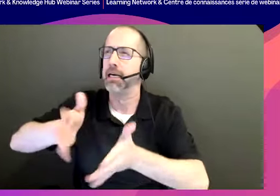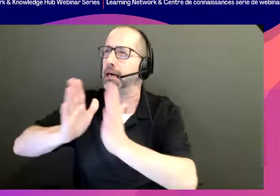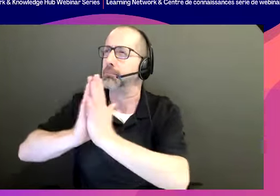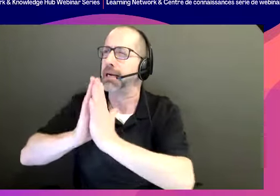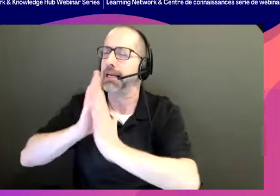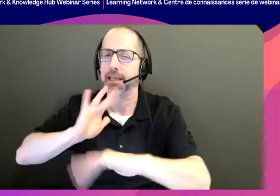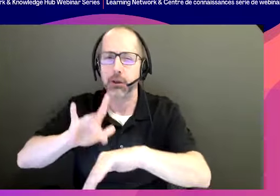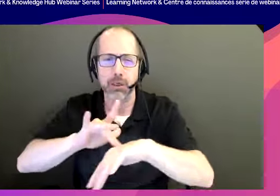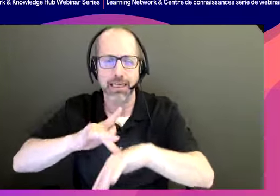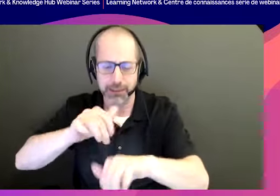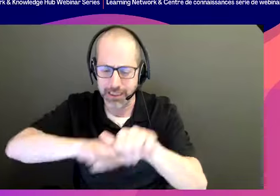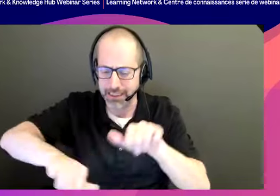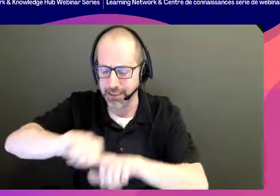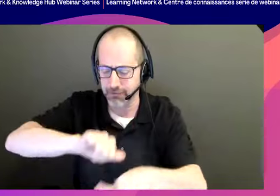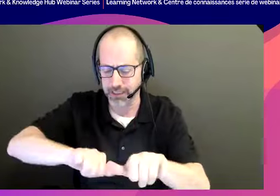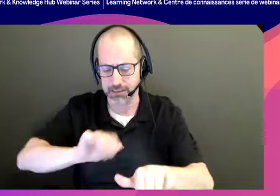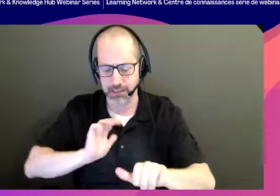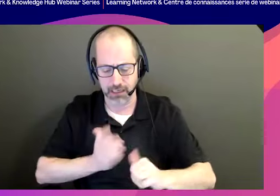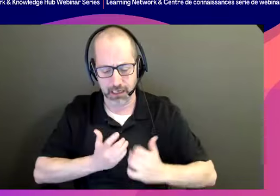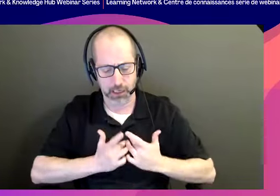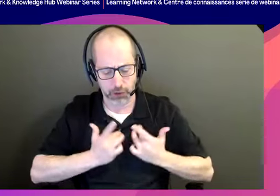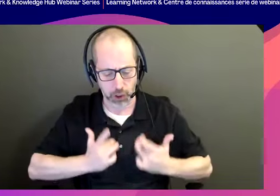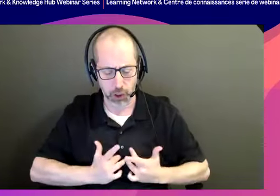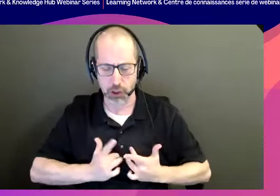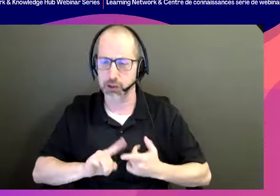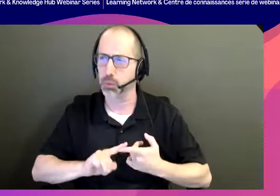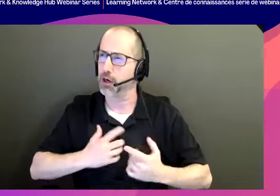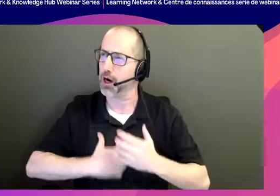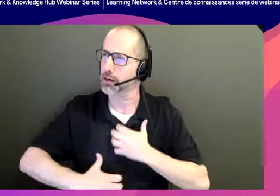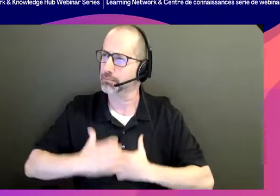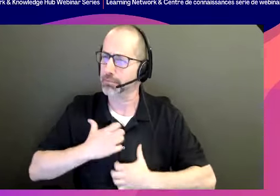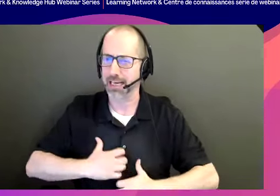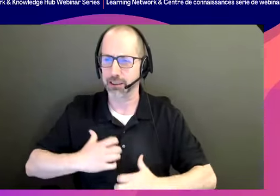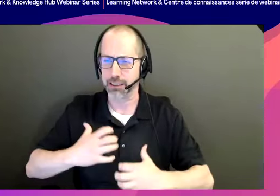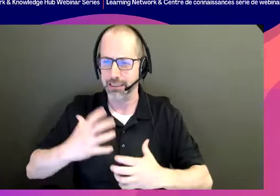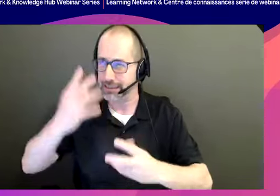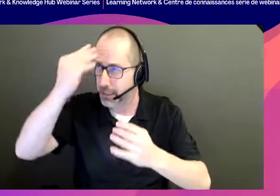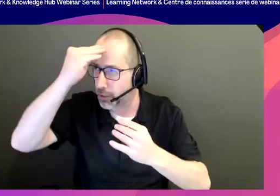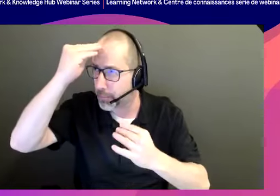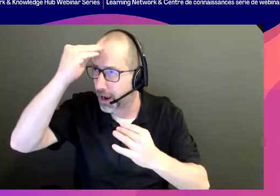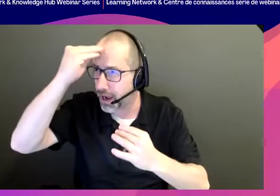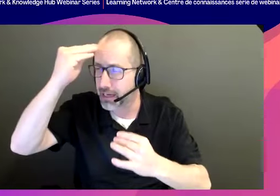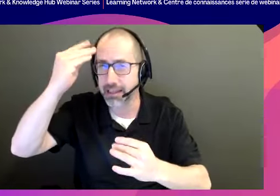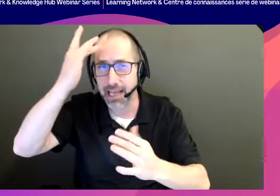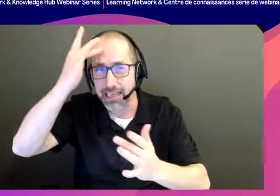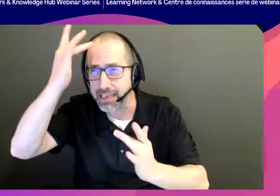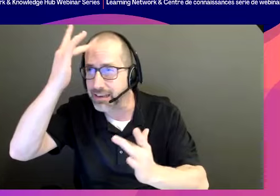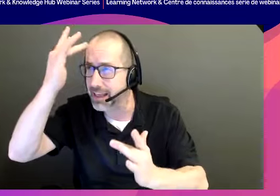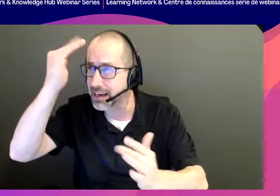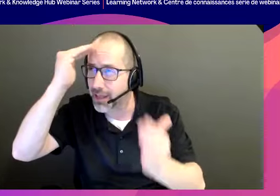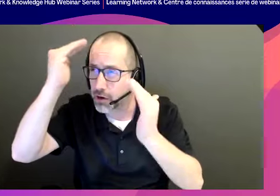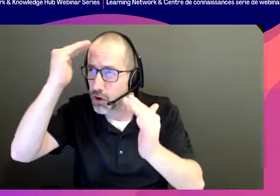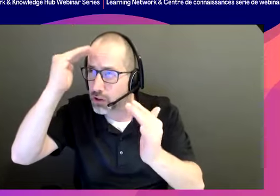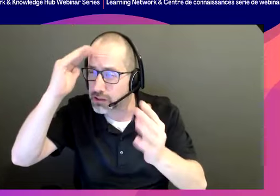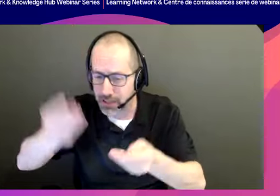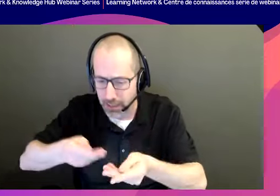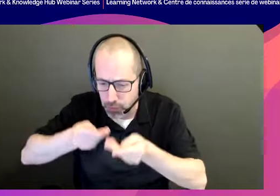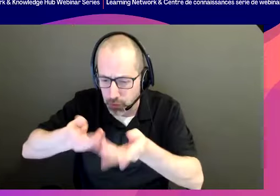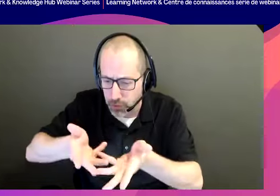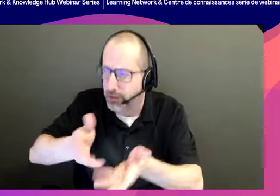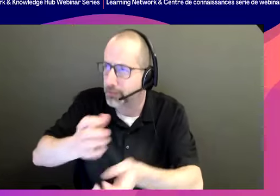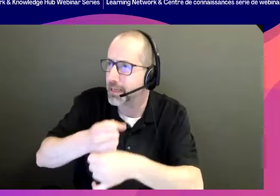us, our hearts where our compassion lies, in our minds where the intellect and knowledge is to create these change, and